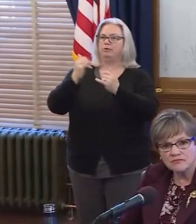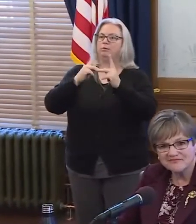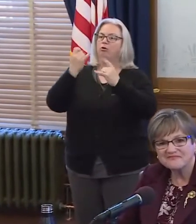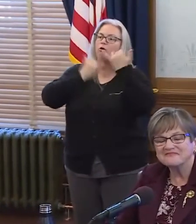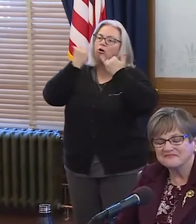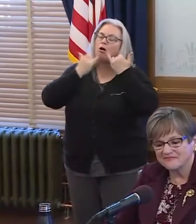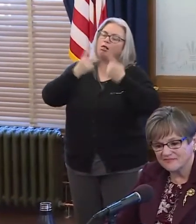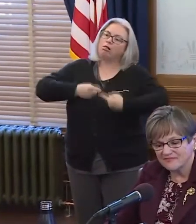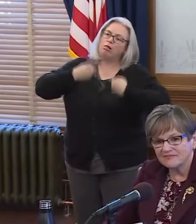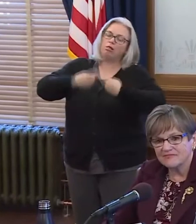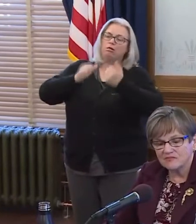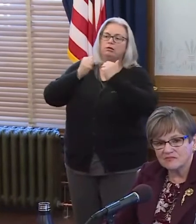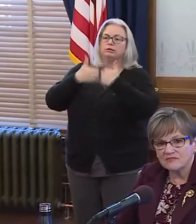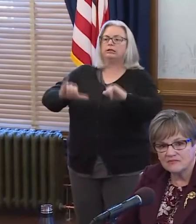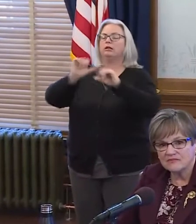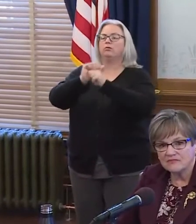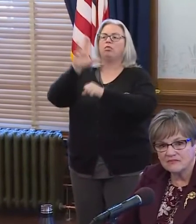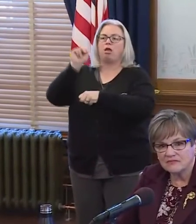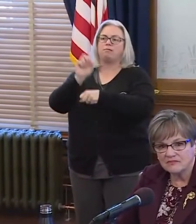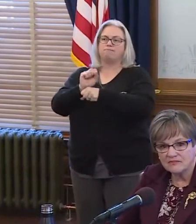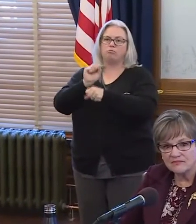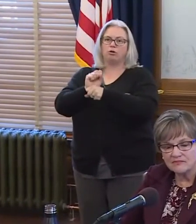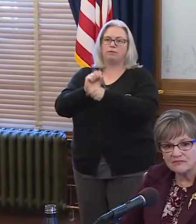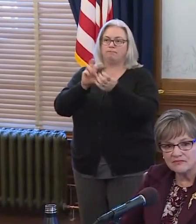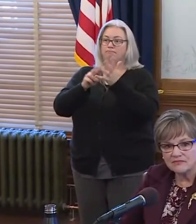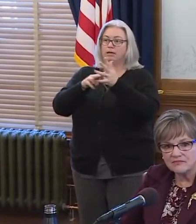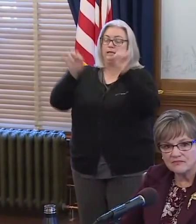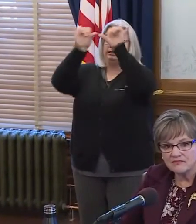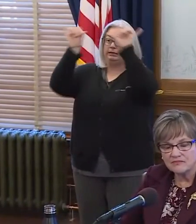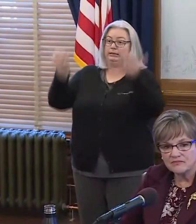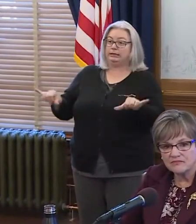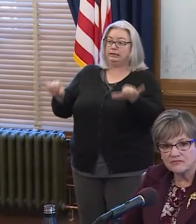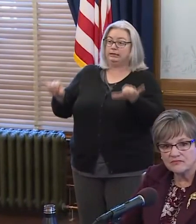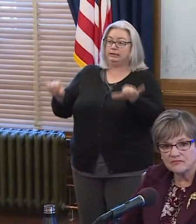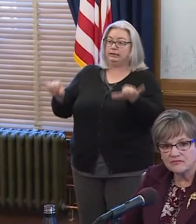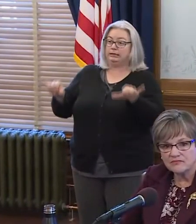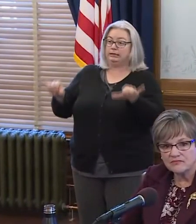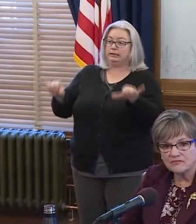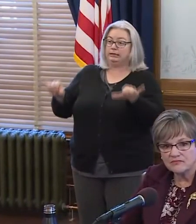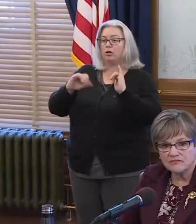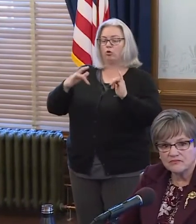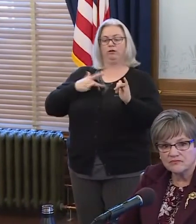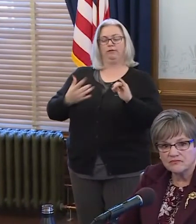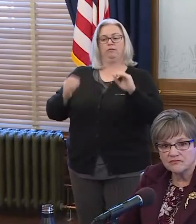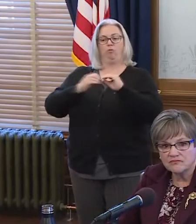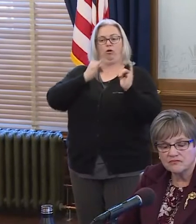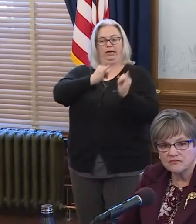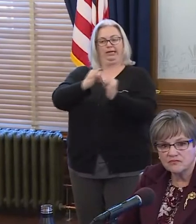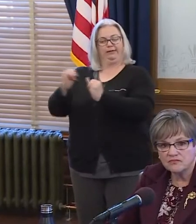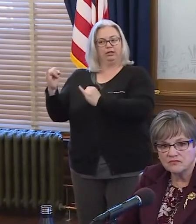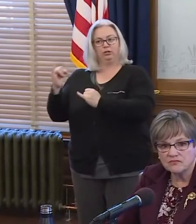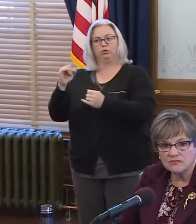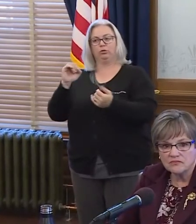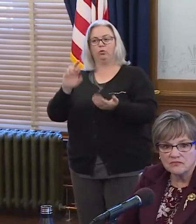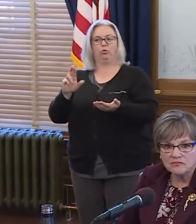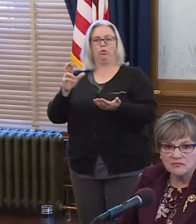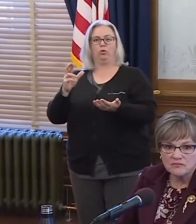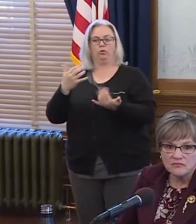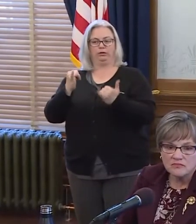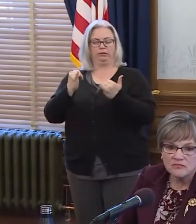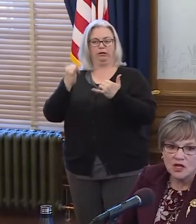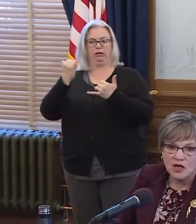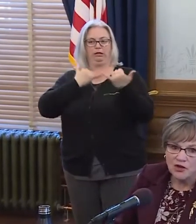us saying they're having issues with unemployment, is this a system problem still, or more individual? We're